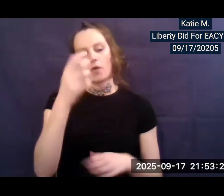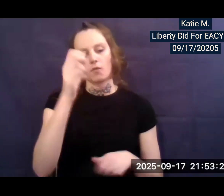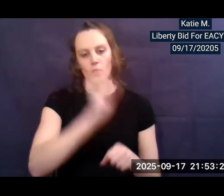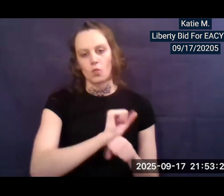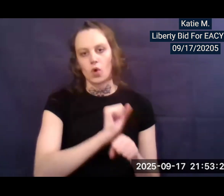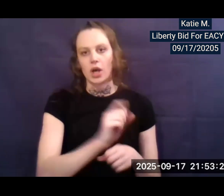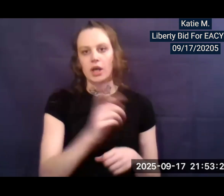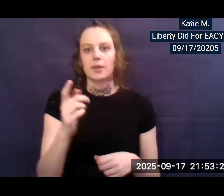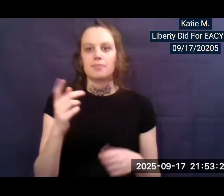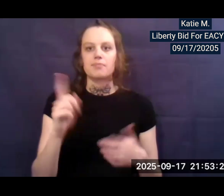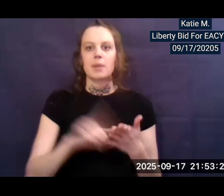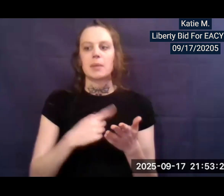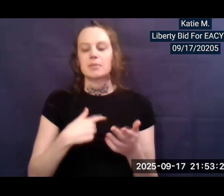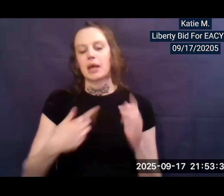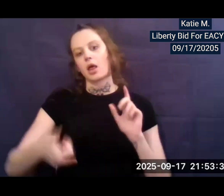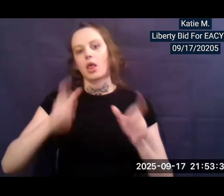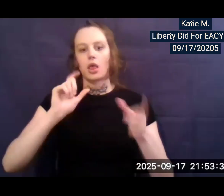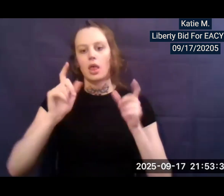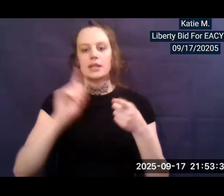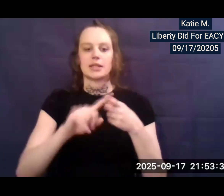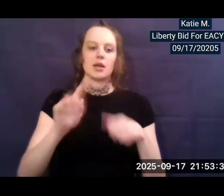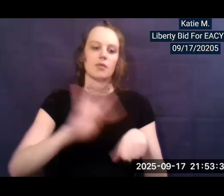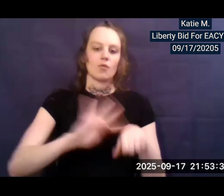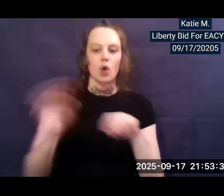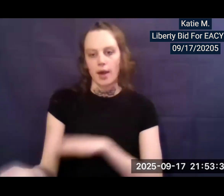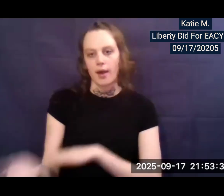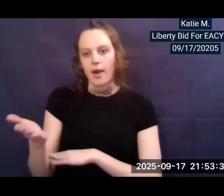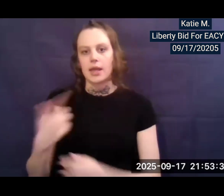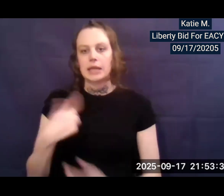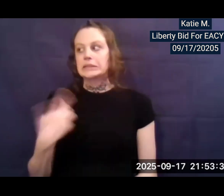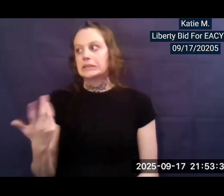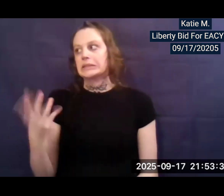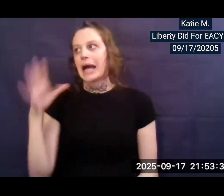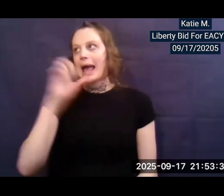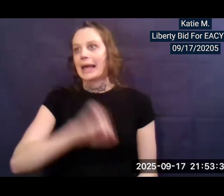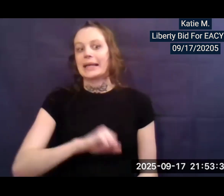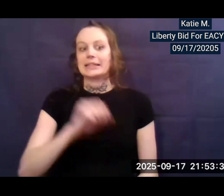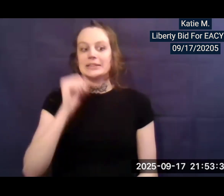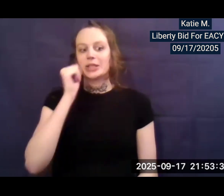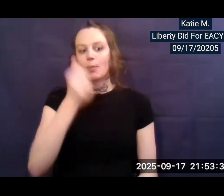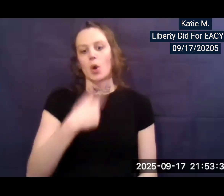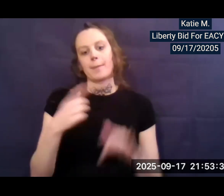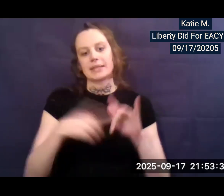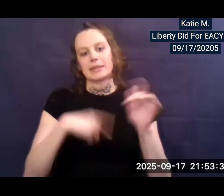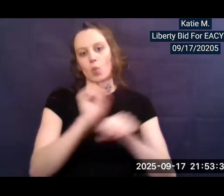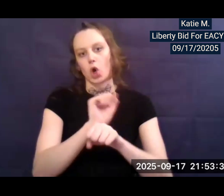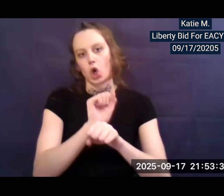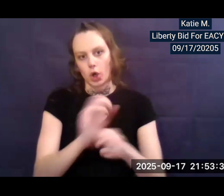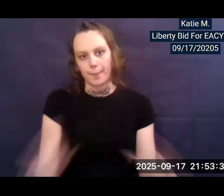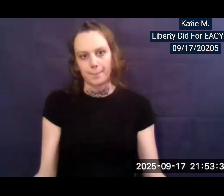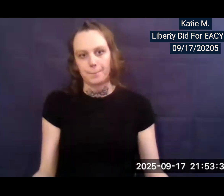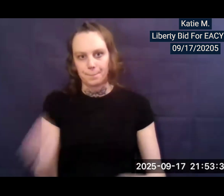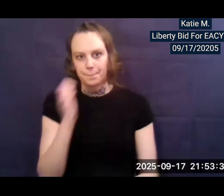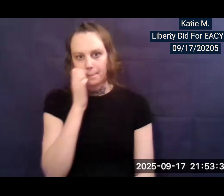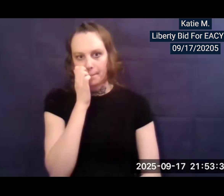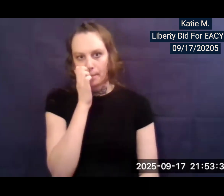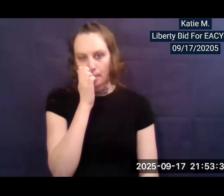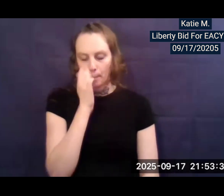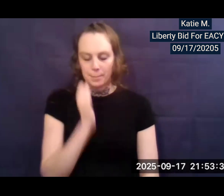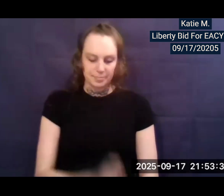I guess I'm calling out work like because I couldn't make it through. I remember like I remember and